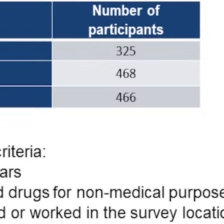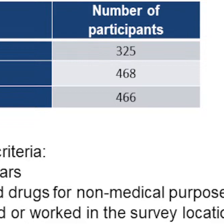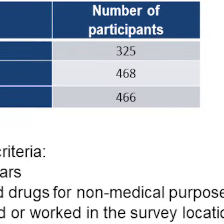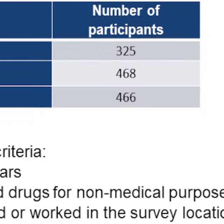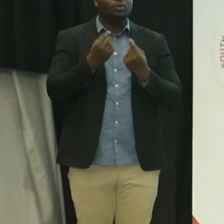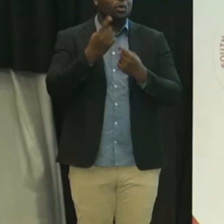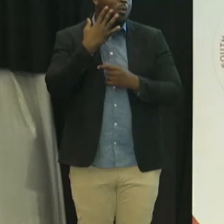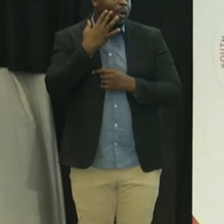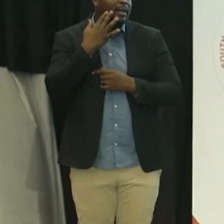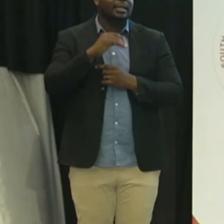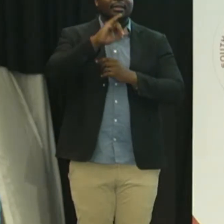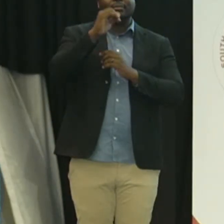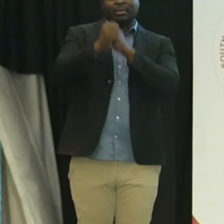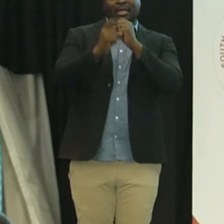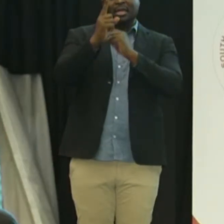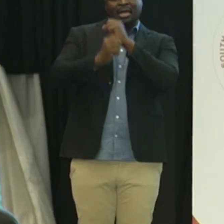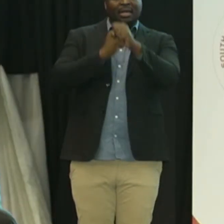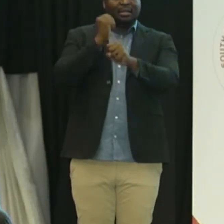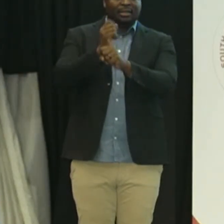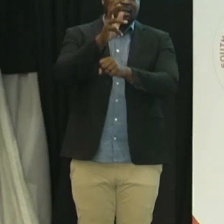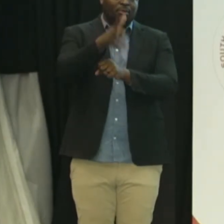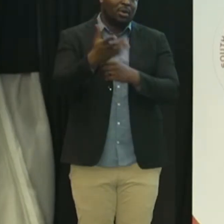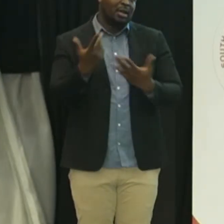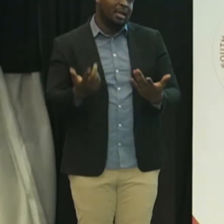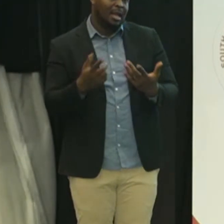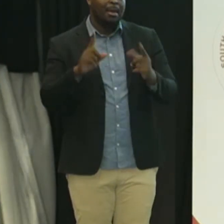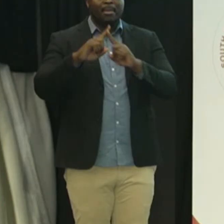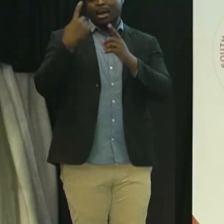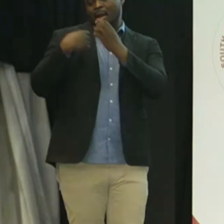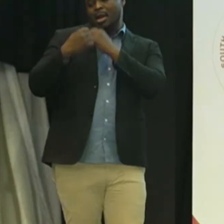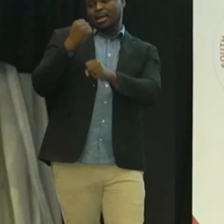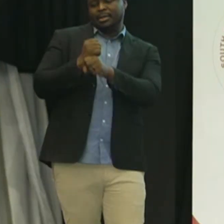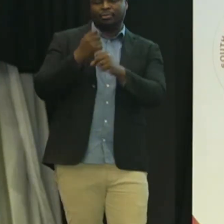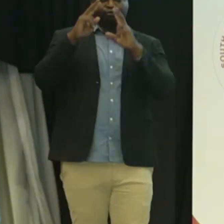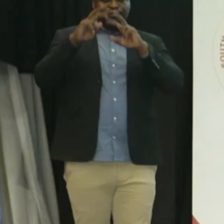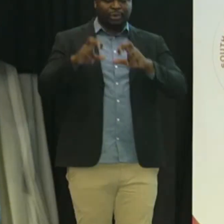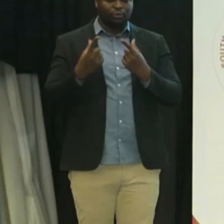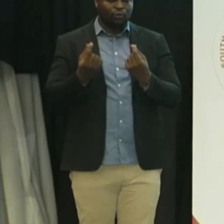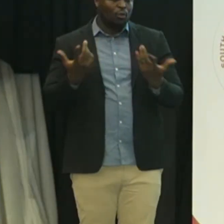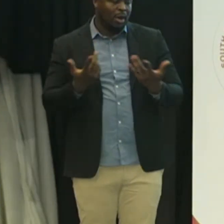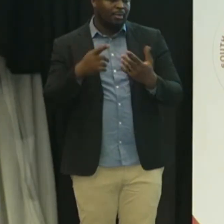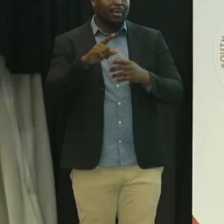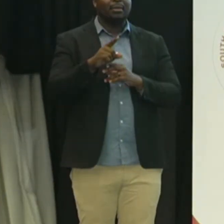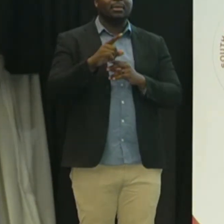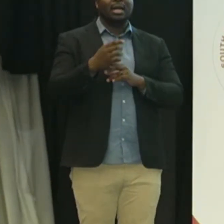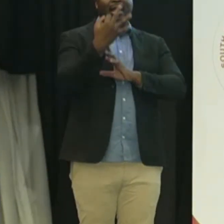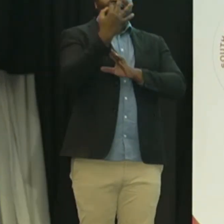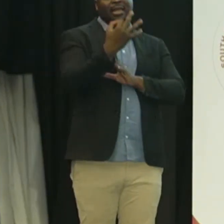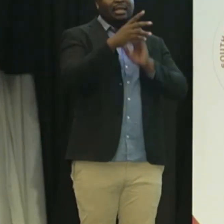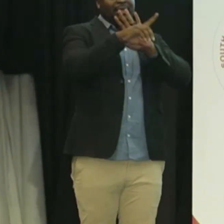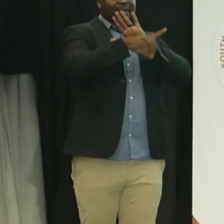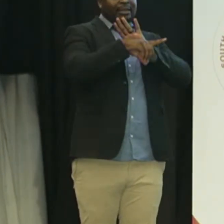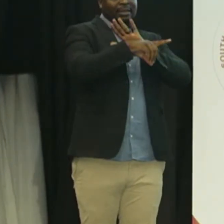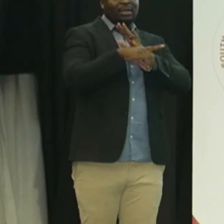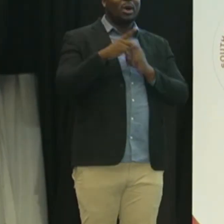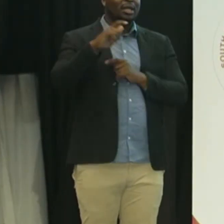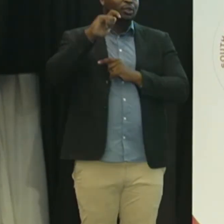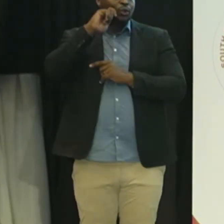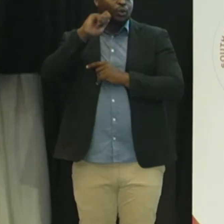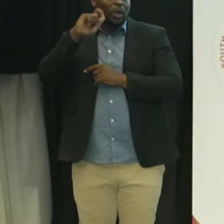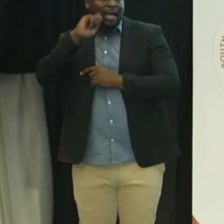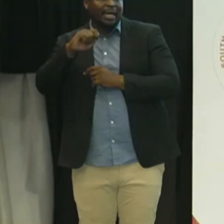But the one that we conducted last year was in 3 districts, in Tshwane, in Gauteng,